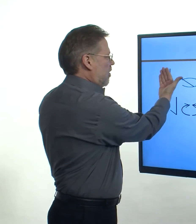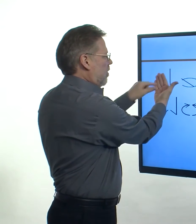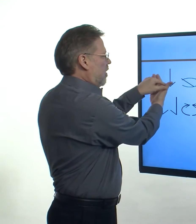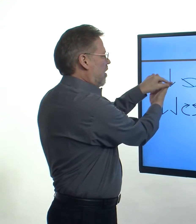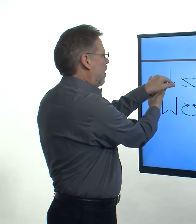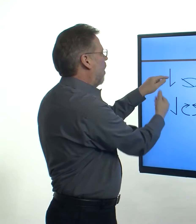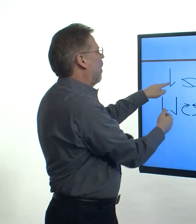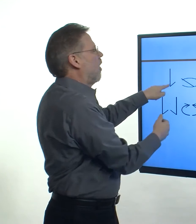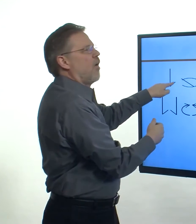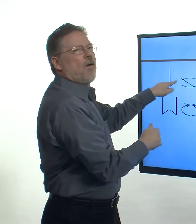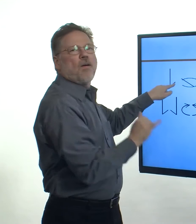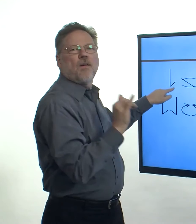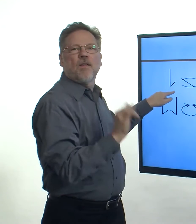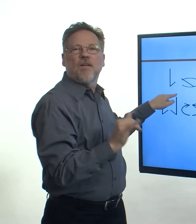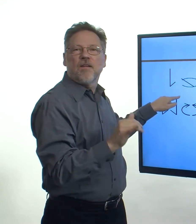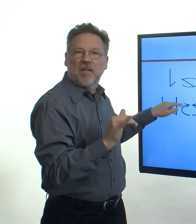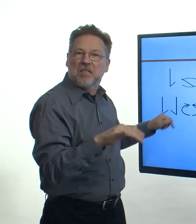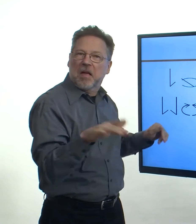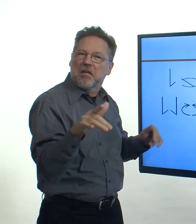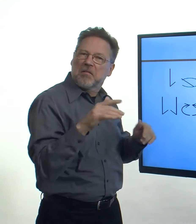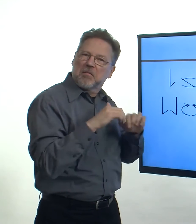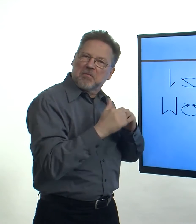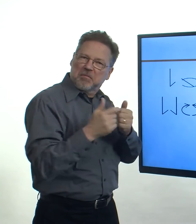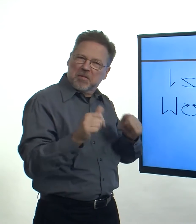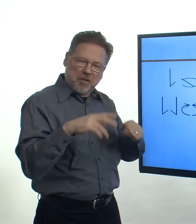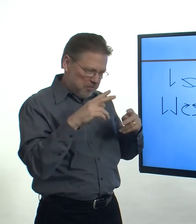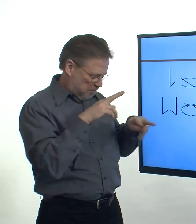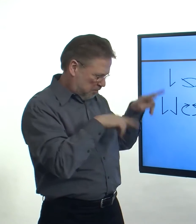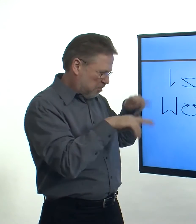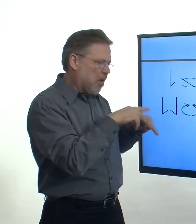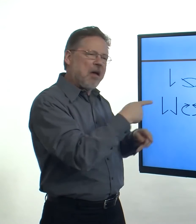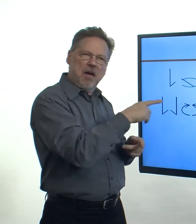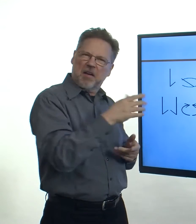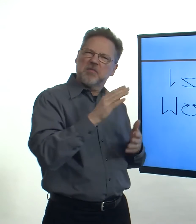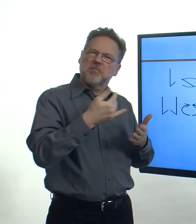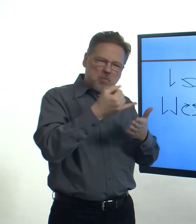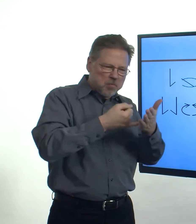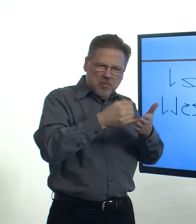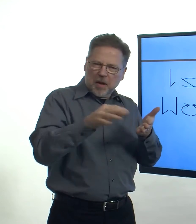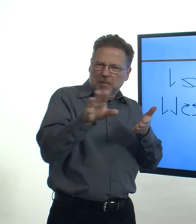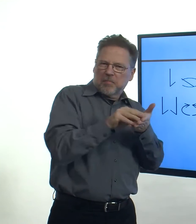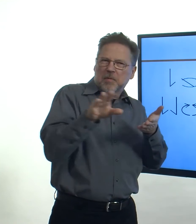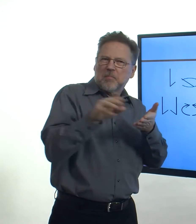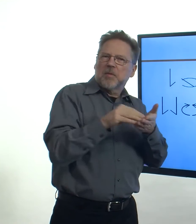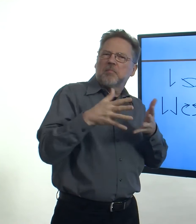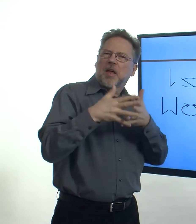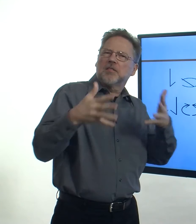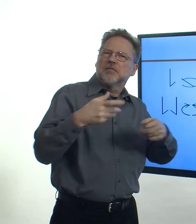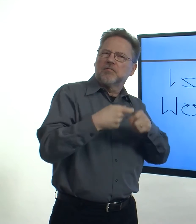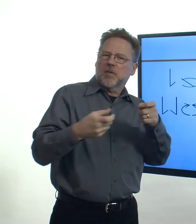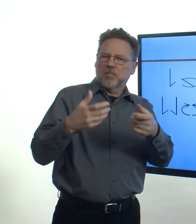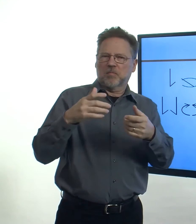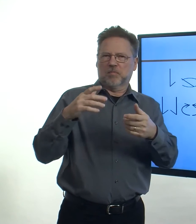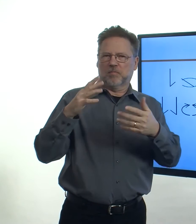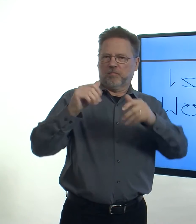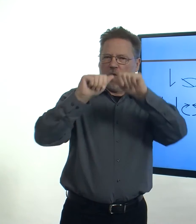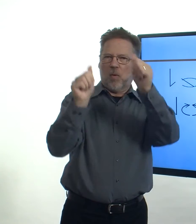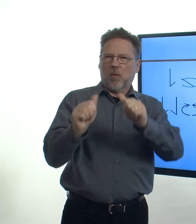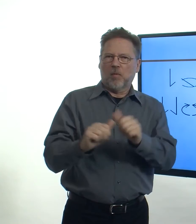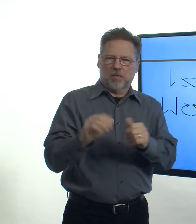shapes. The thumb is a clue to hand orientation, indicating that the symbols are meant to represent the physical forms as closely as possible in